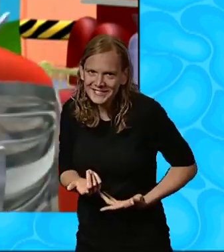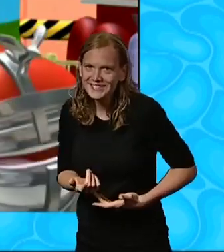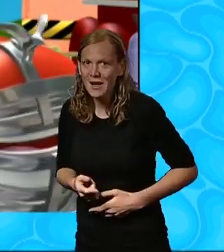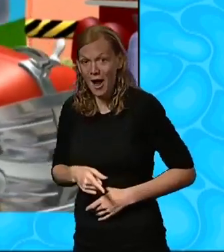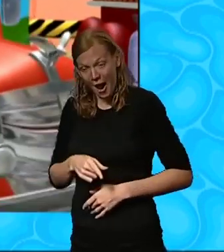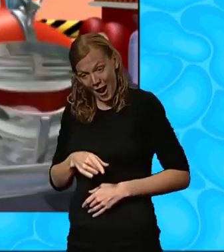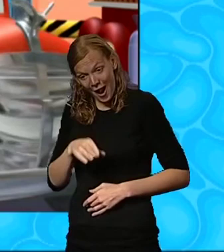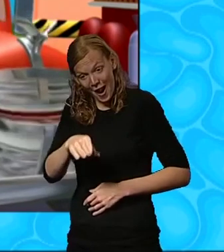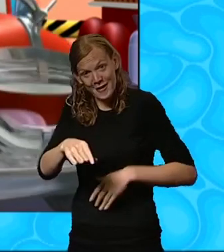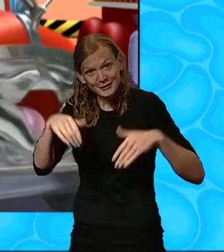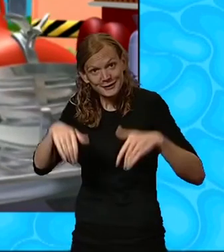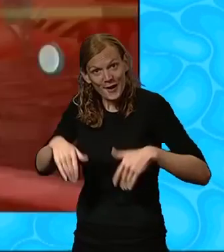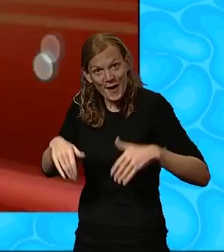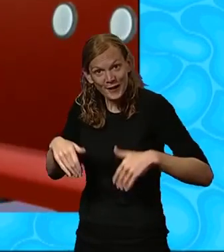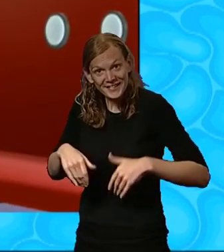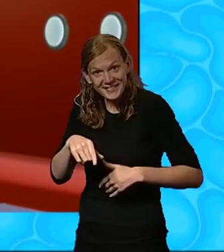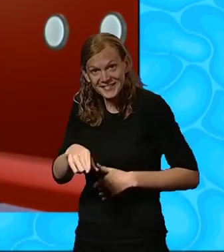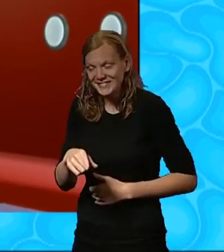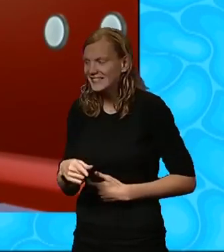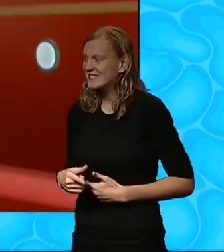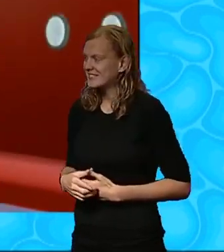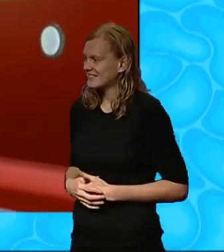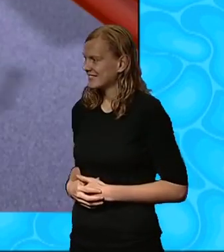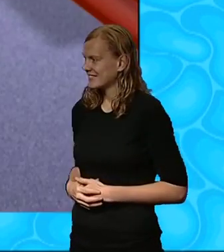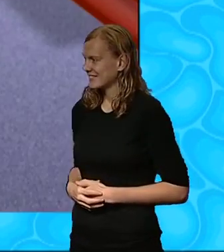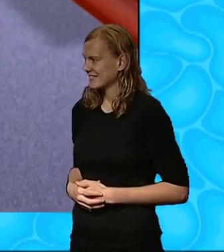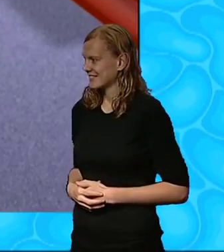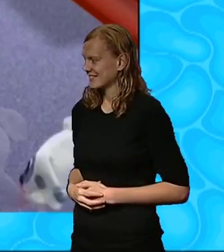Finley. And this must be Scout.